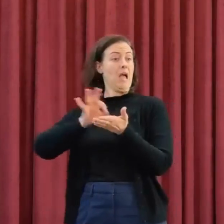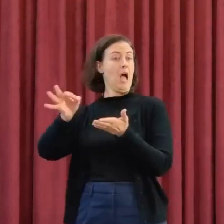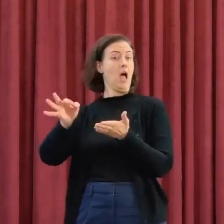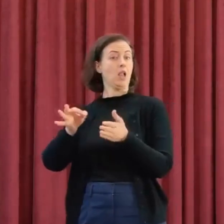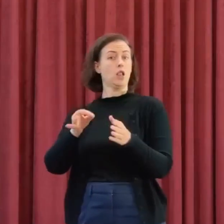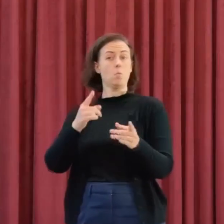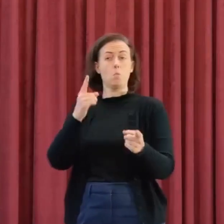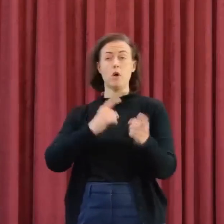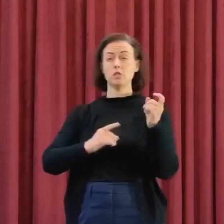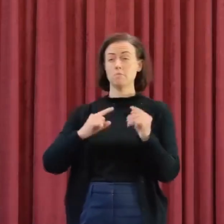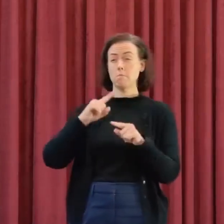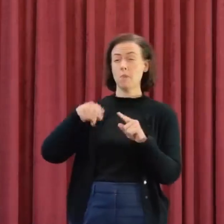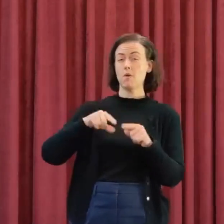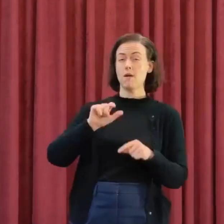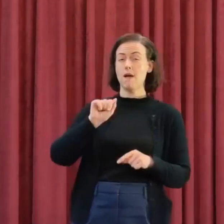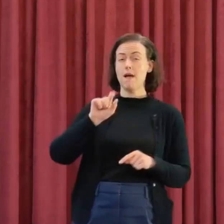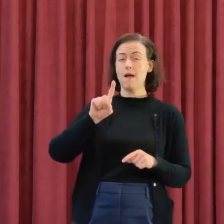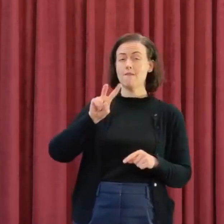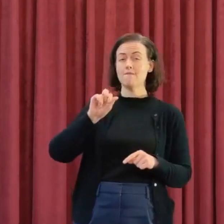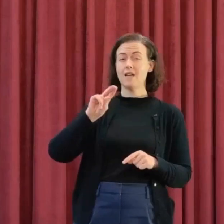plan?